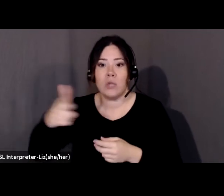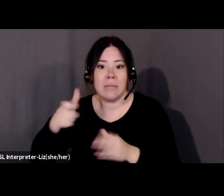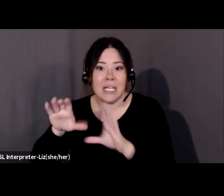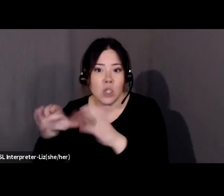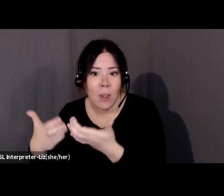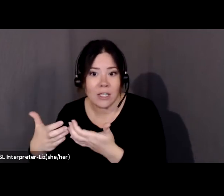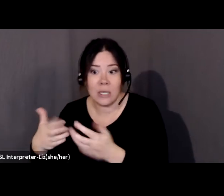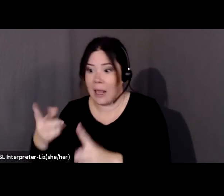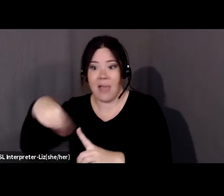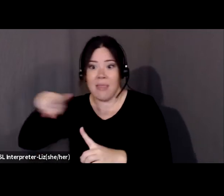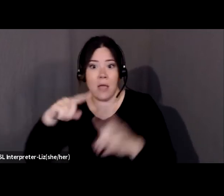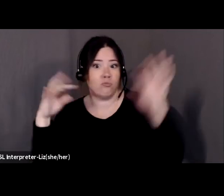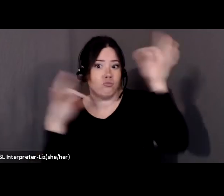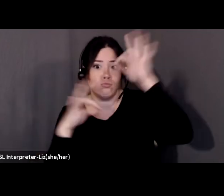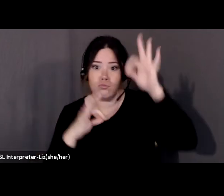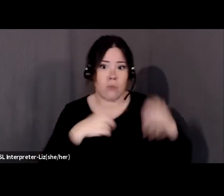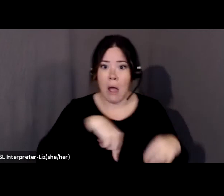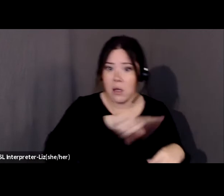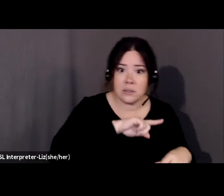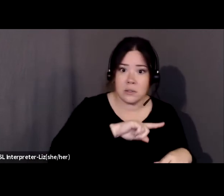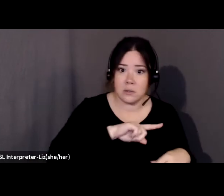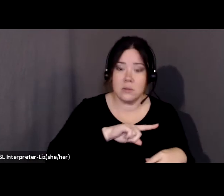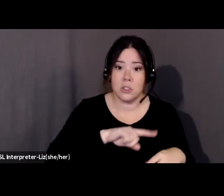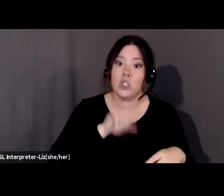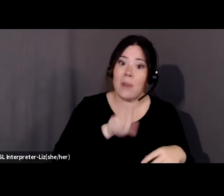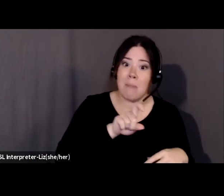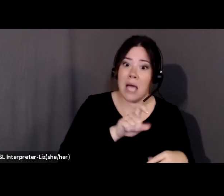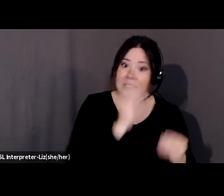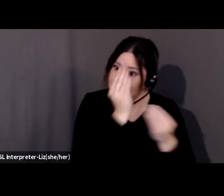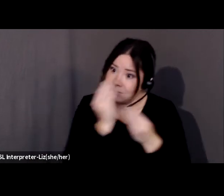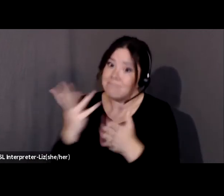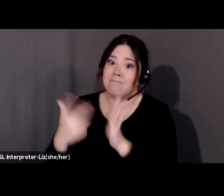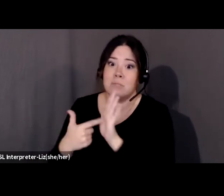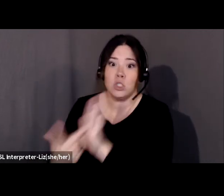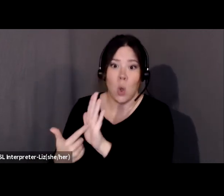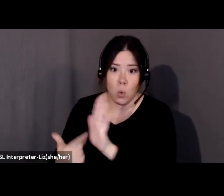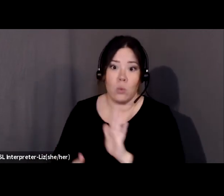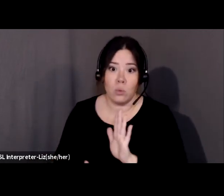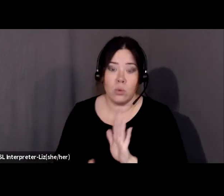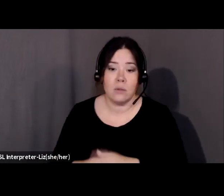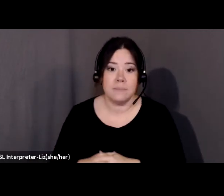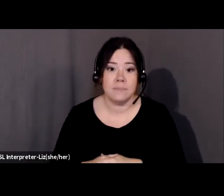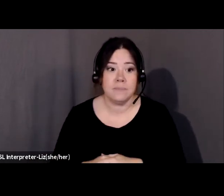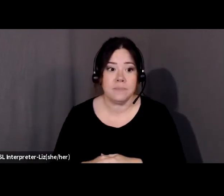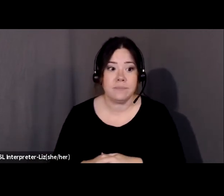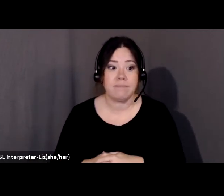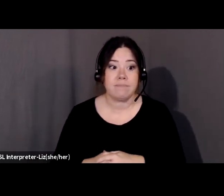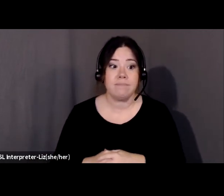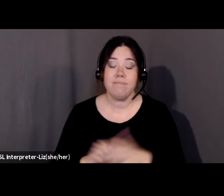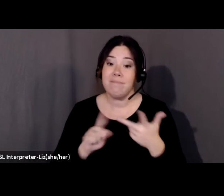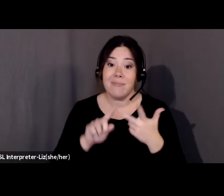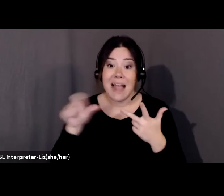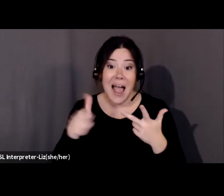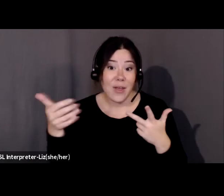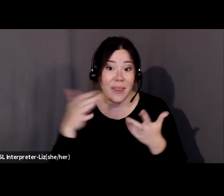coalition. They don't know us as a resource. So we have to jump in there and show them. And then the one other thing I've learned from